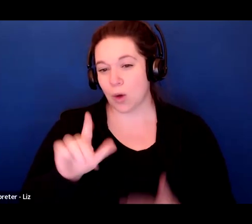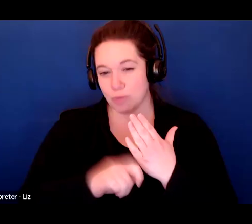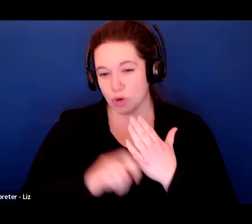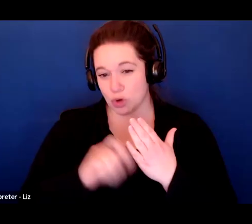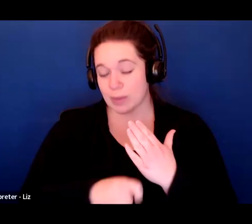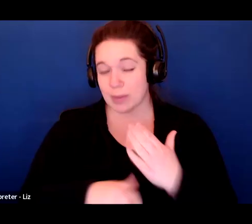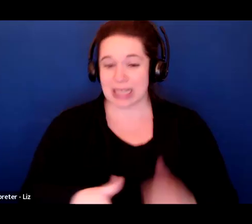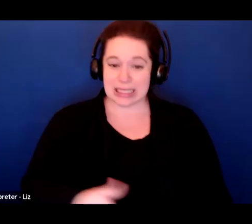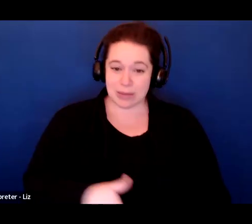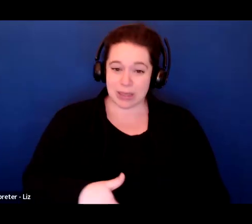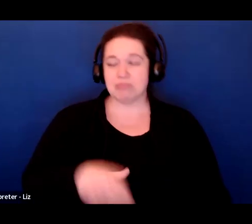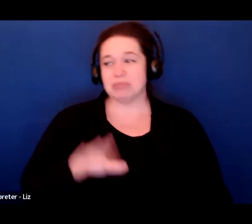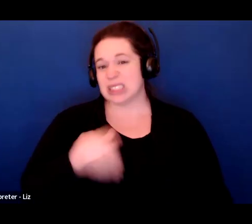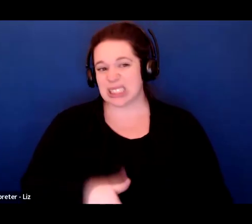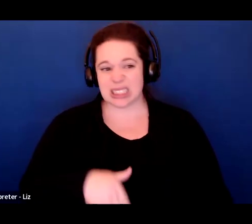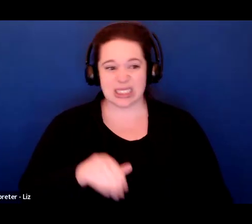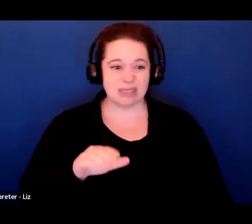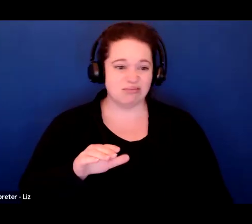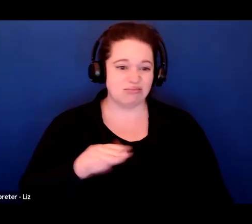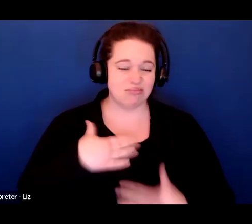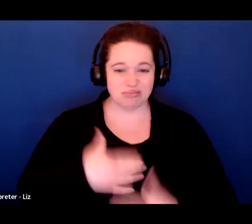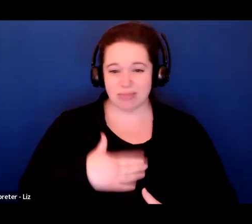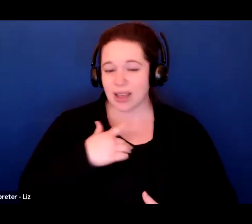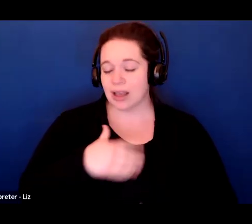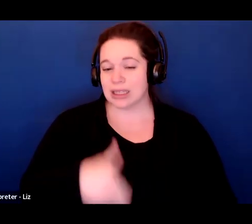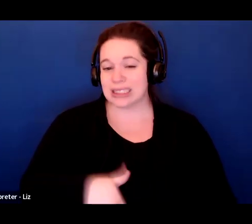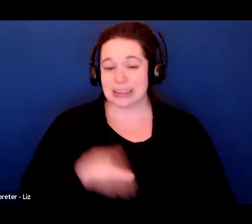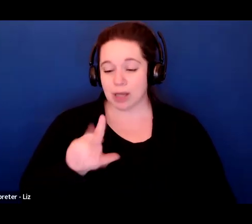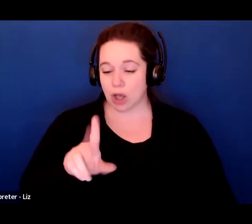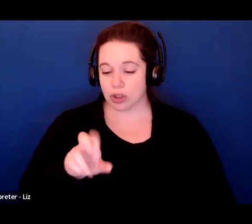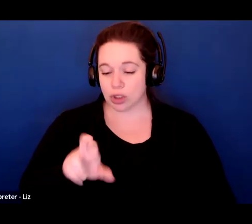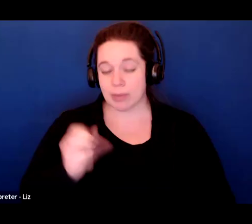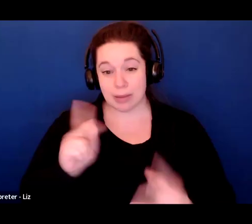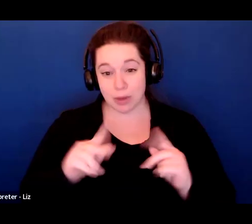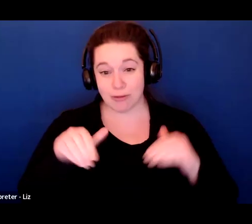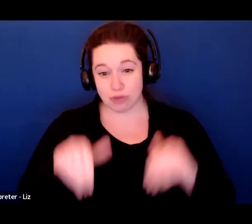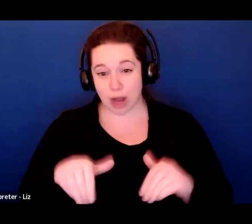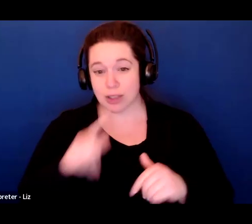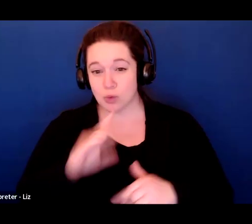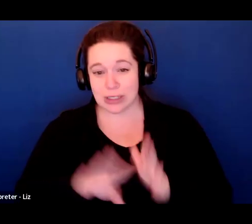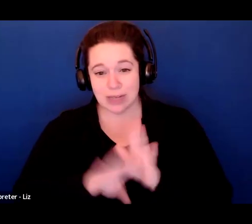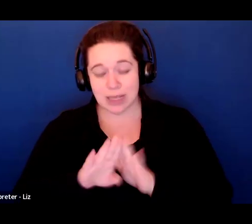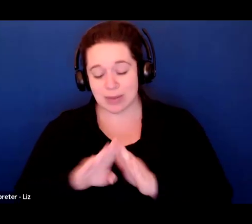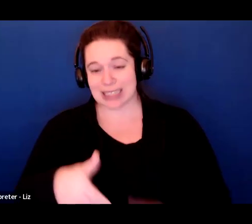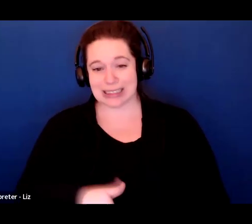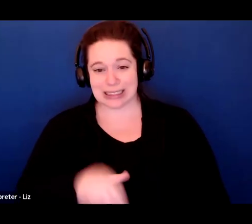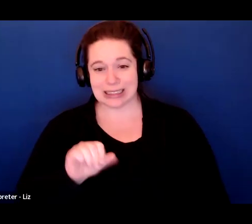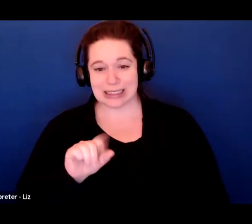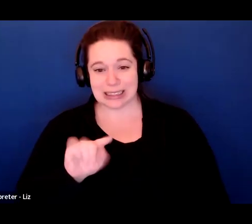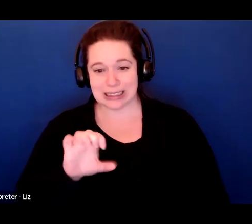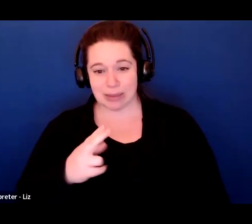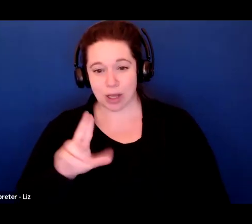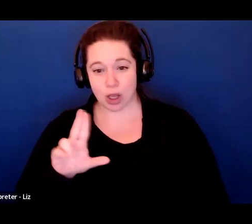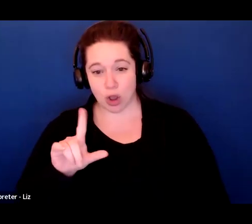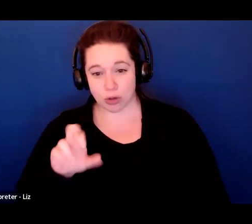maybe a stomach ulcer. A lot of people who have paralysis will develop a stomach ulcer just from